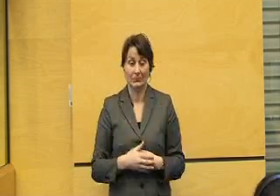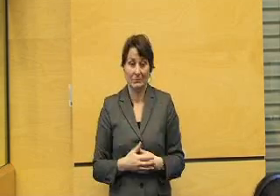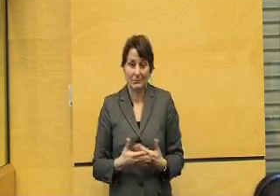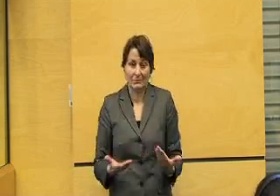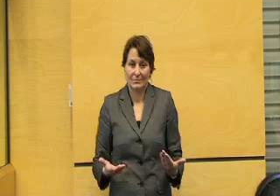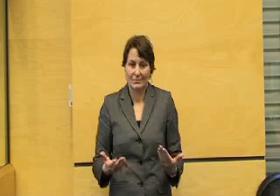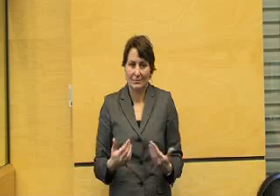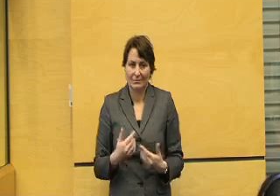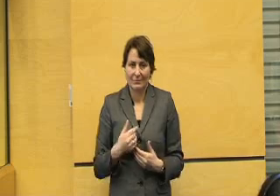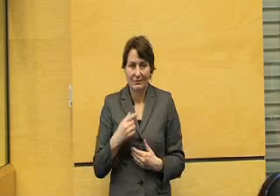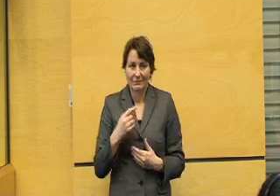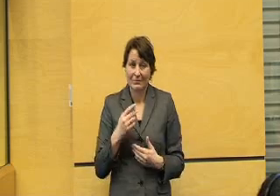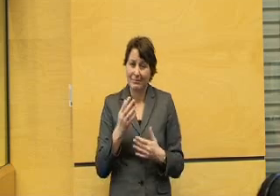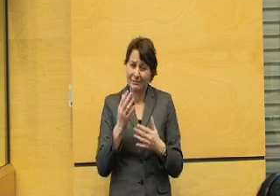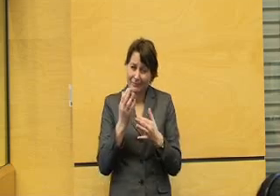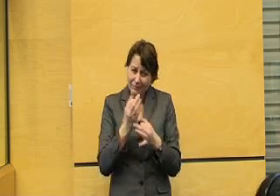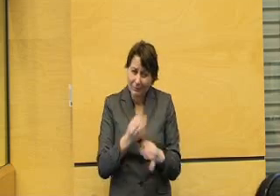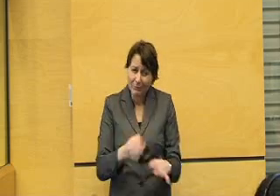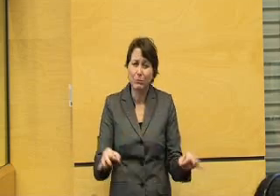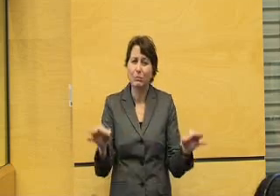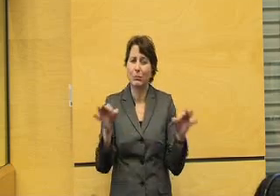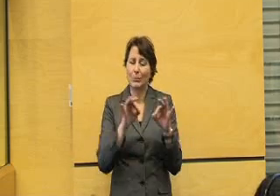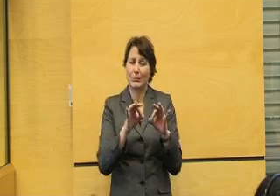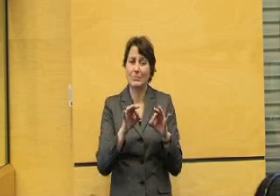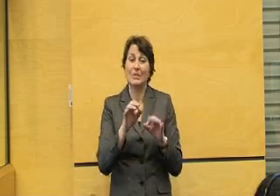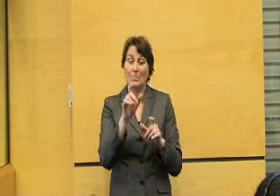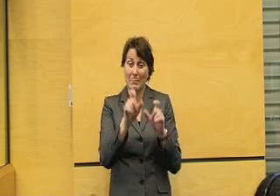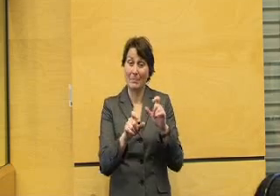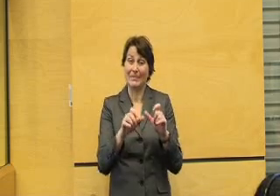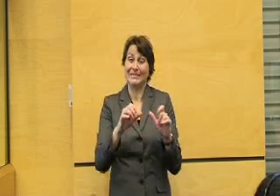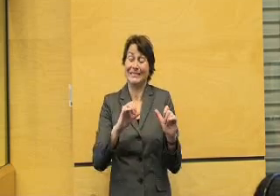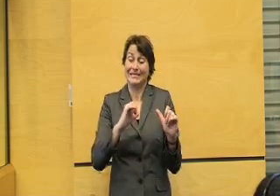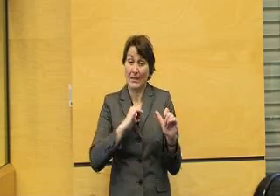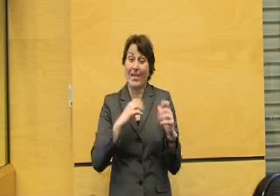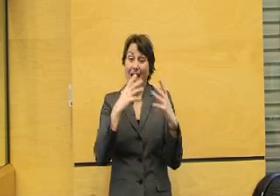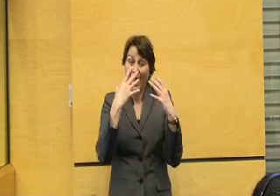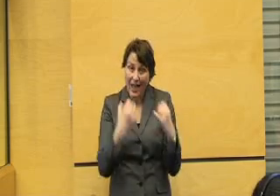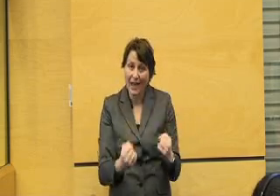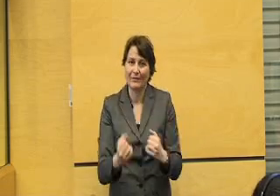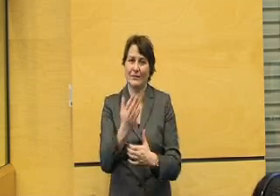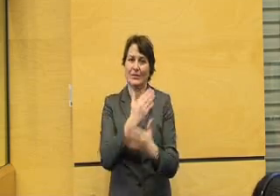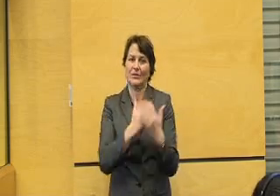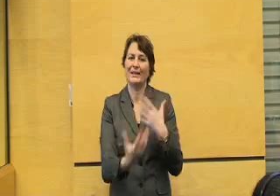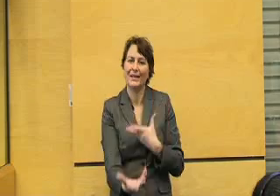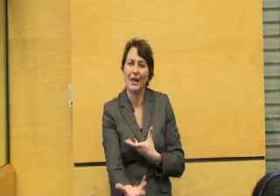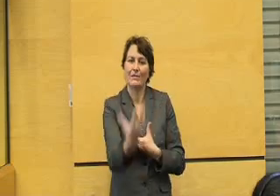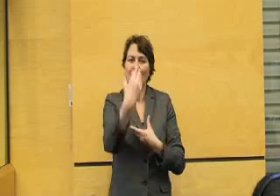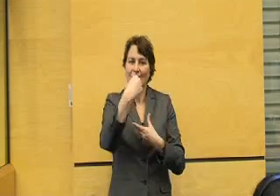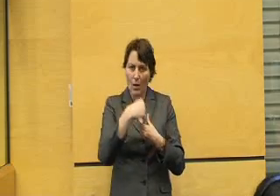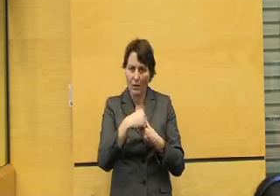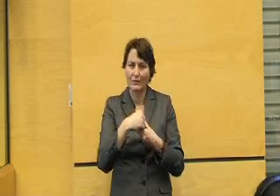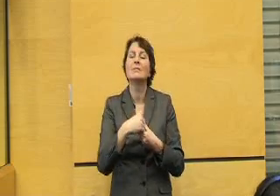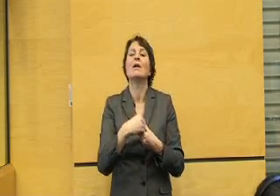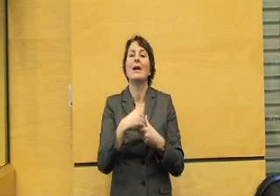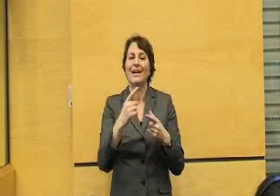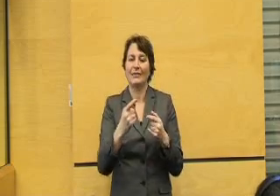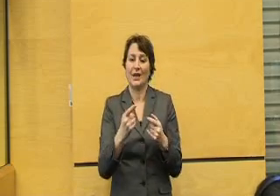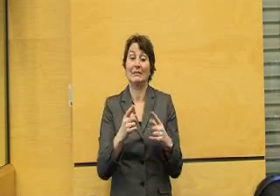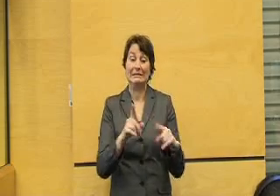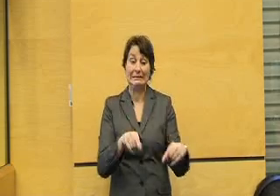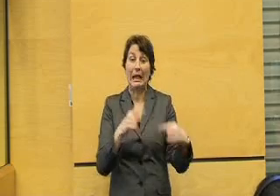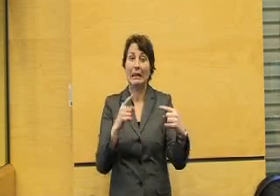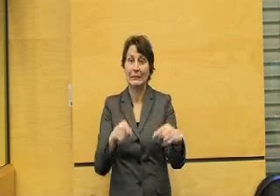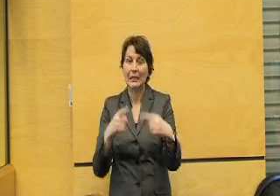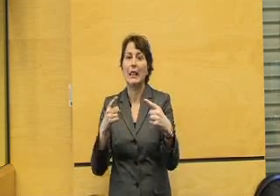important that you involve persons with disabilities in managing the challenges